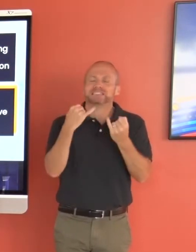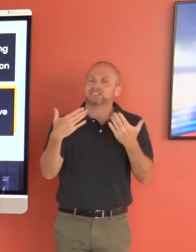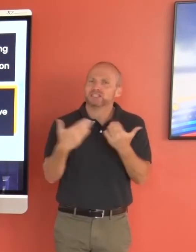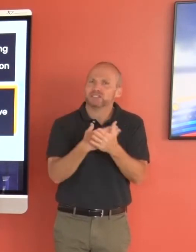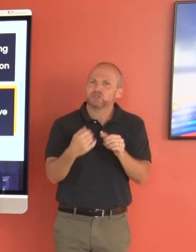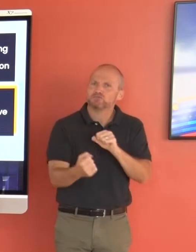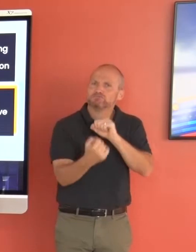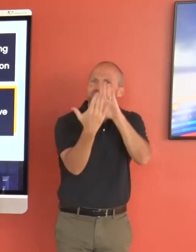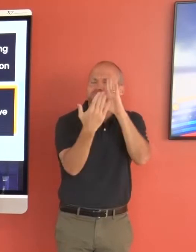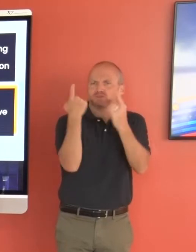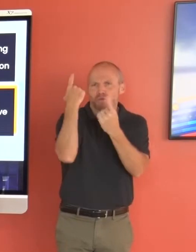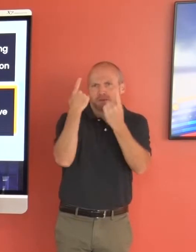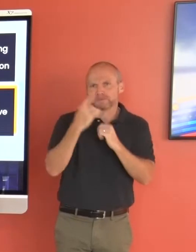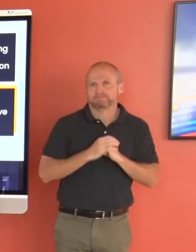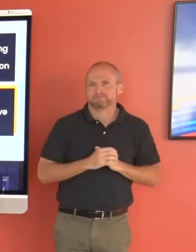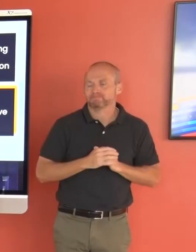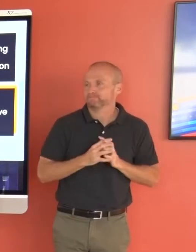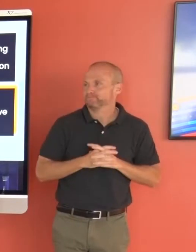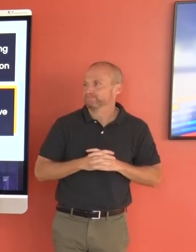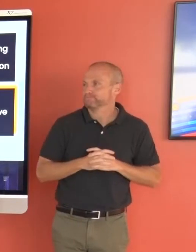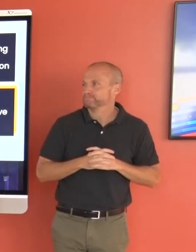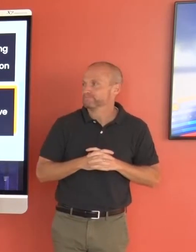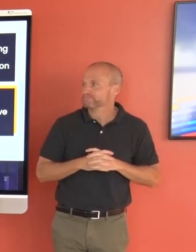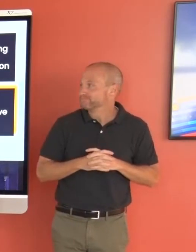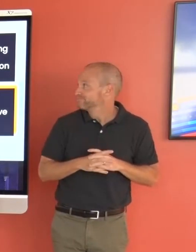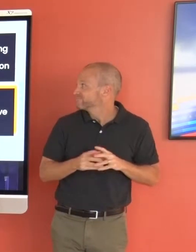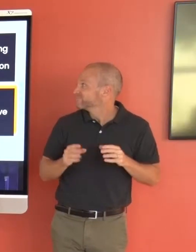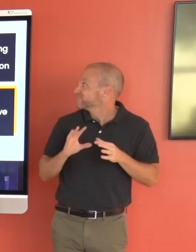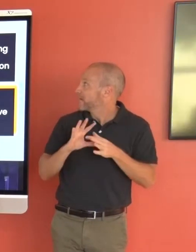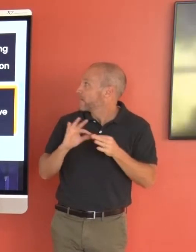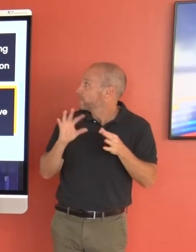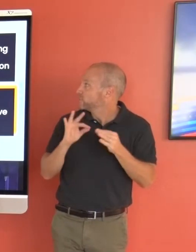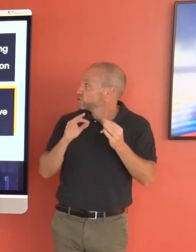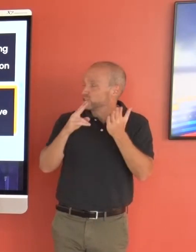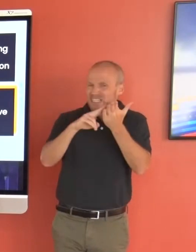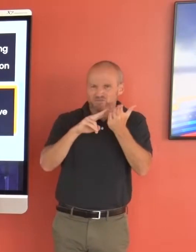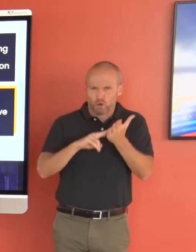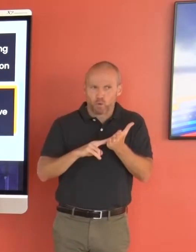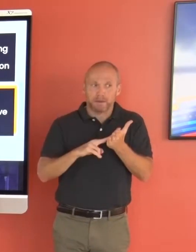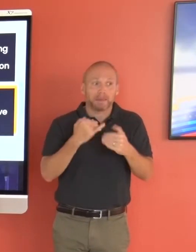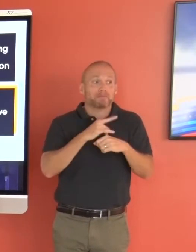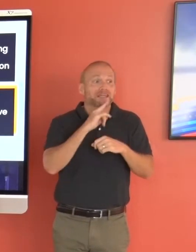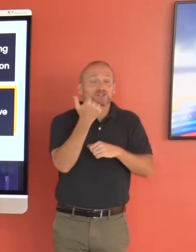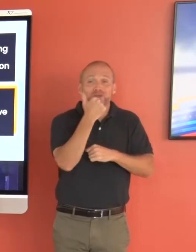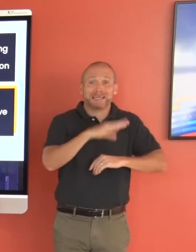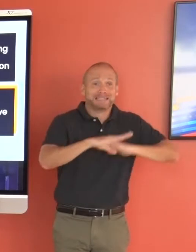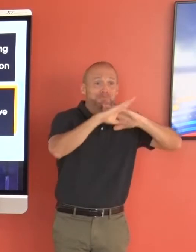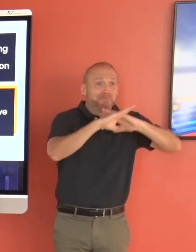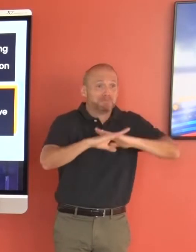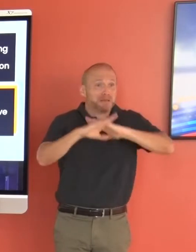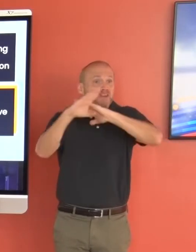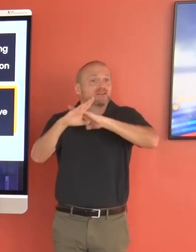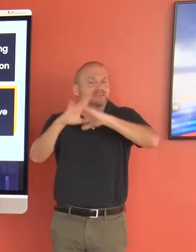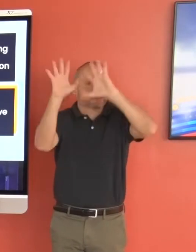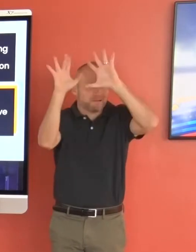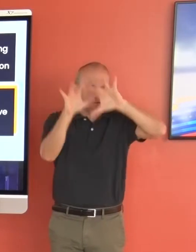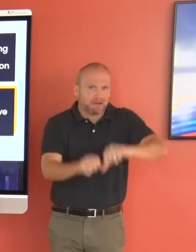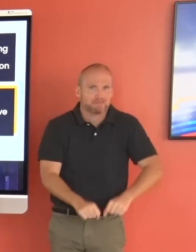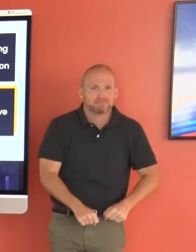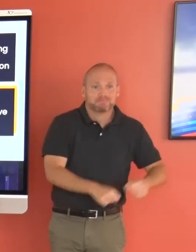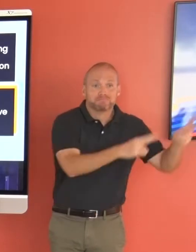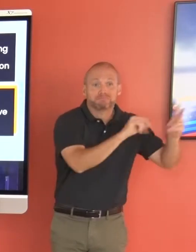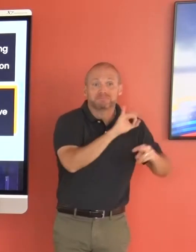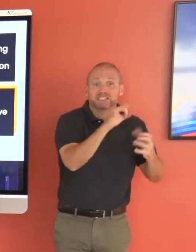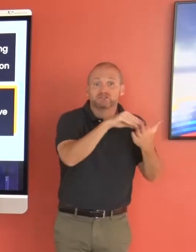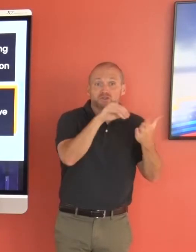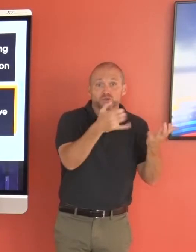thinking. So I mentioned enrollment. That's making sure that we are removing barriers for students to get here. If they want to come, we